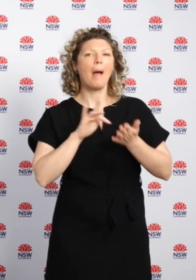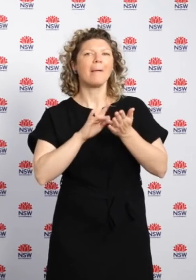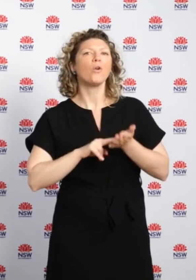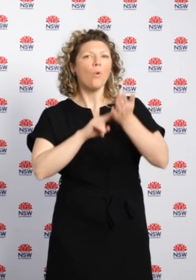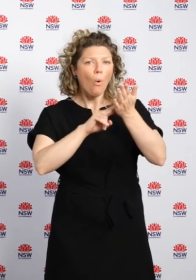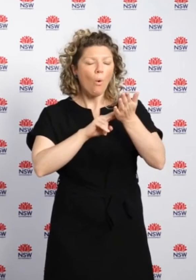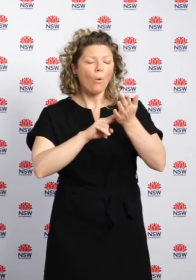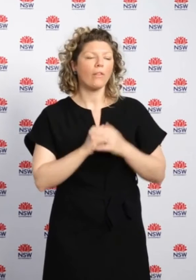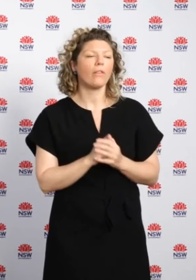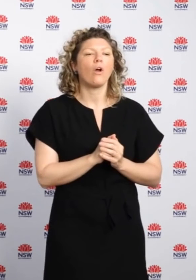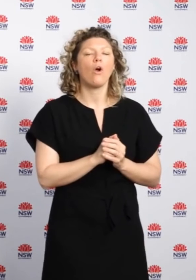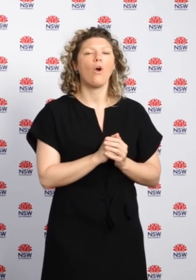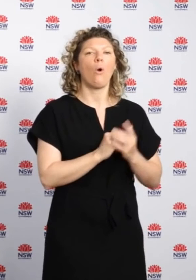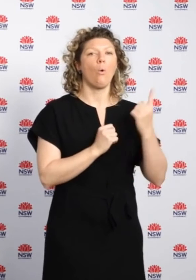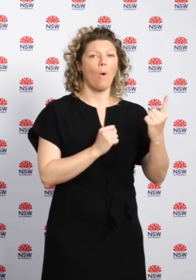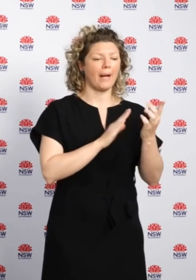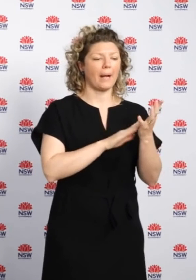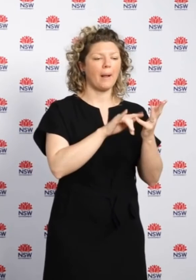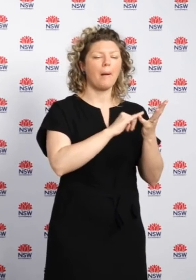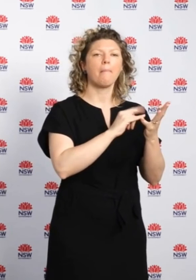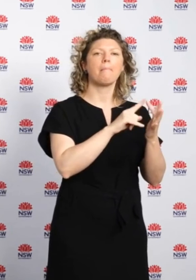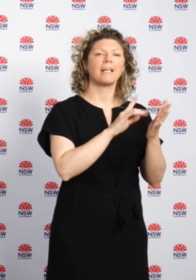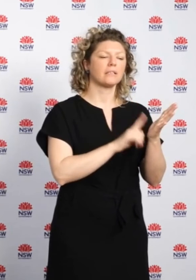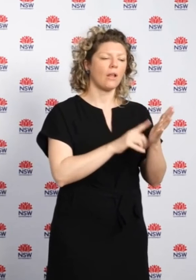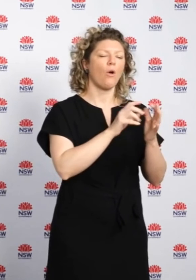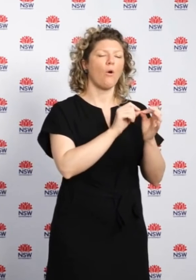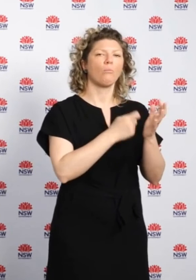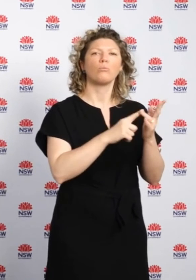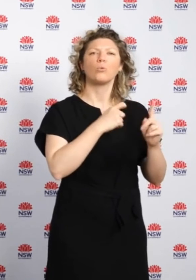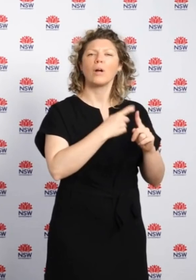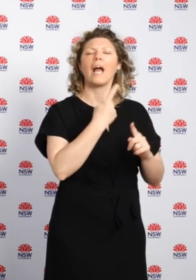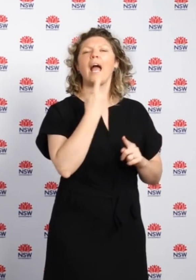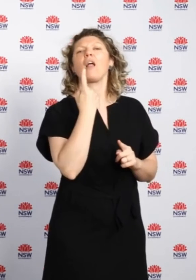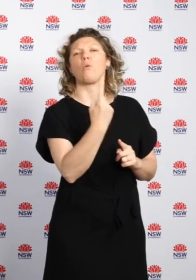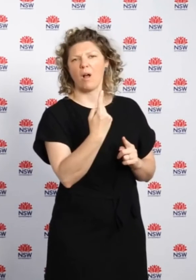Muswellbrook, 1 in Liverpool Plains LGA, and 1 in Singleton LGA.